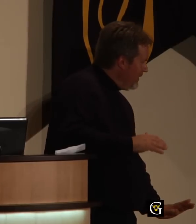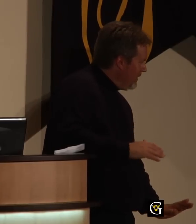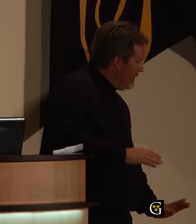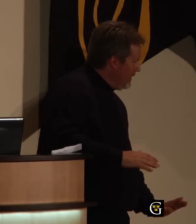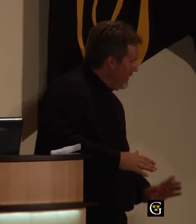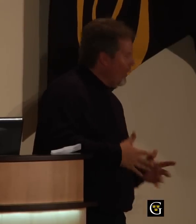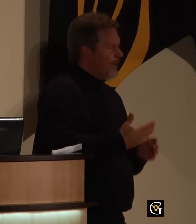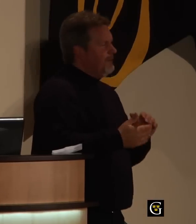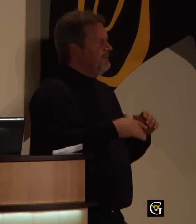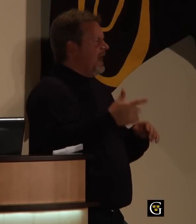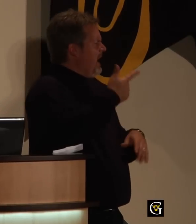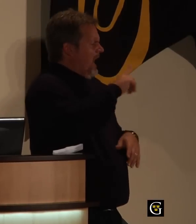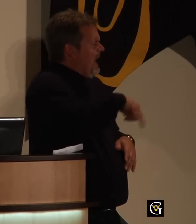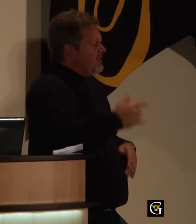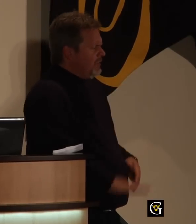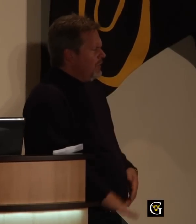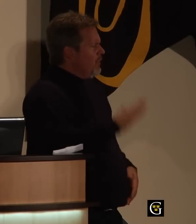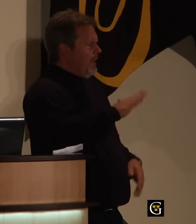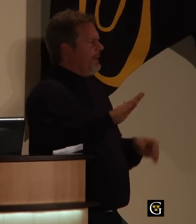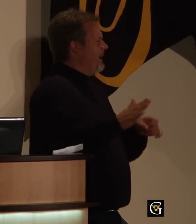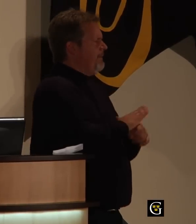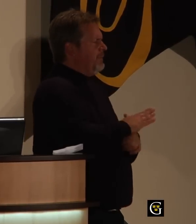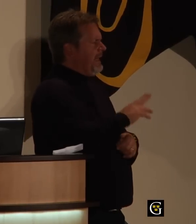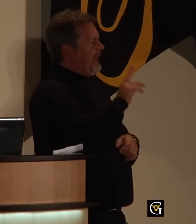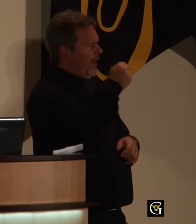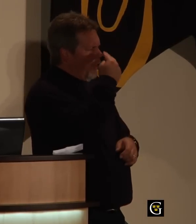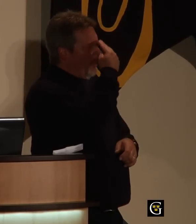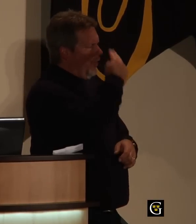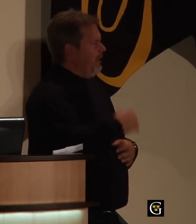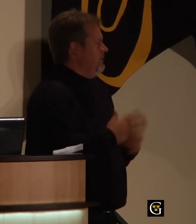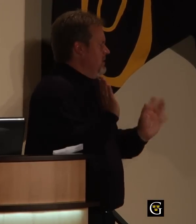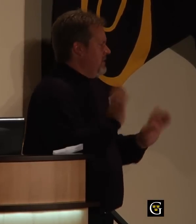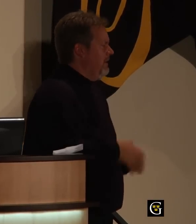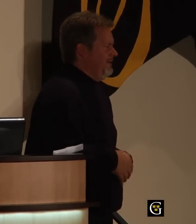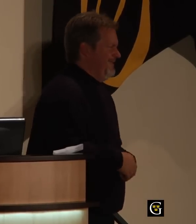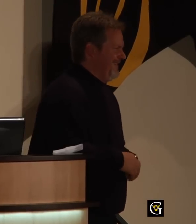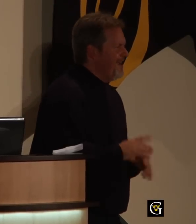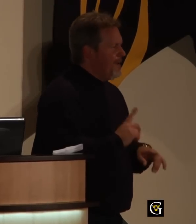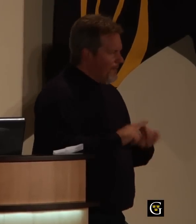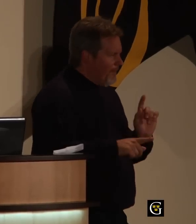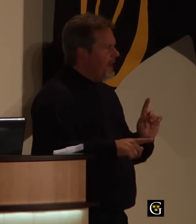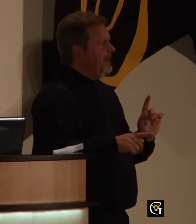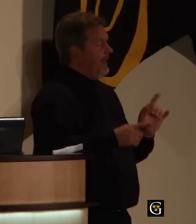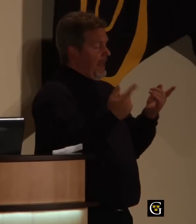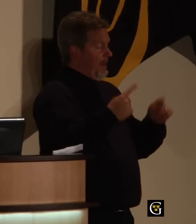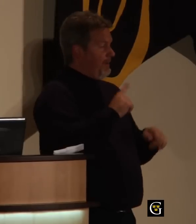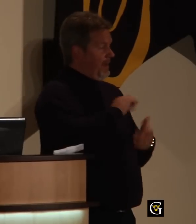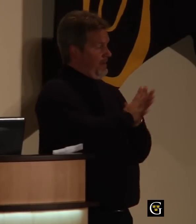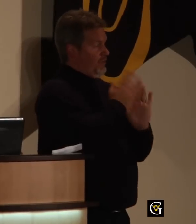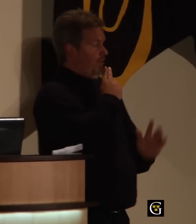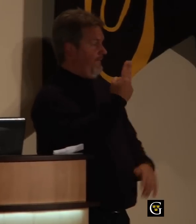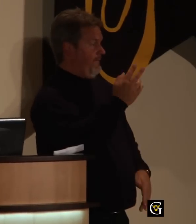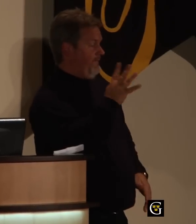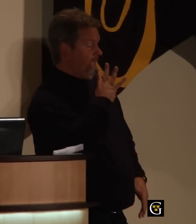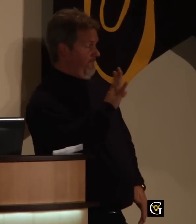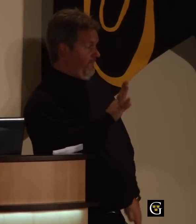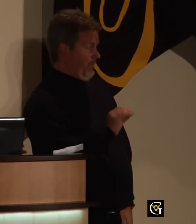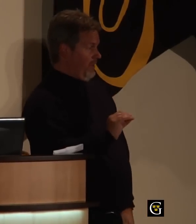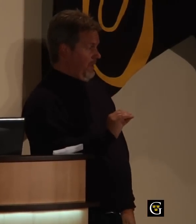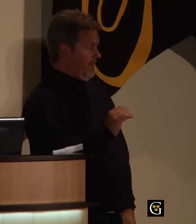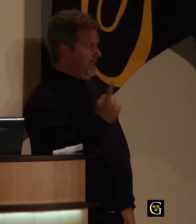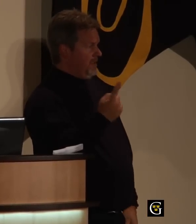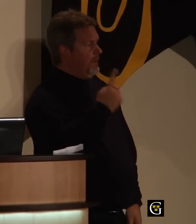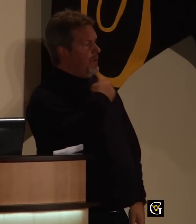But death is certainly getting help. So I turned 40. Somebody told me about these workshops,